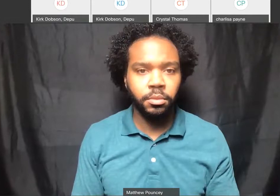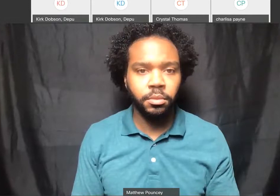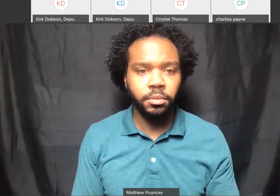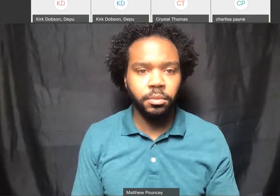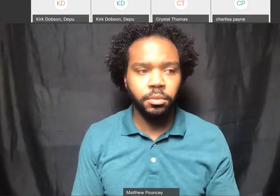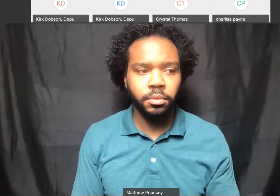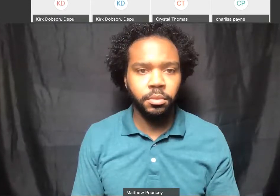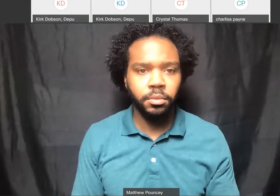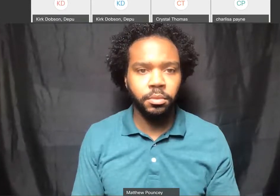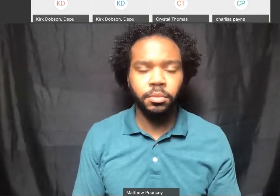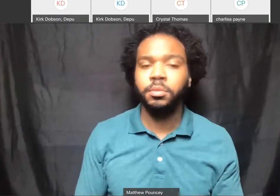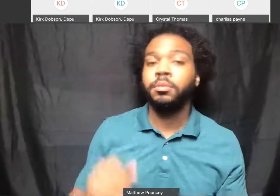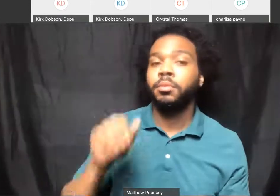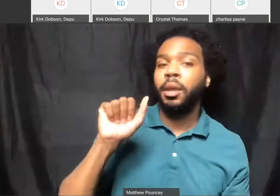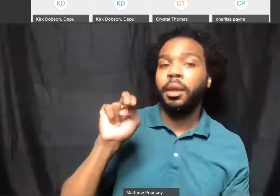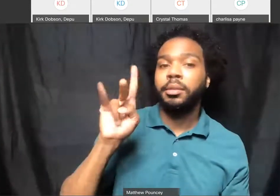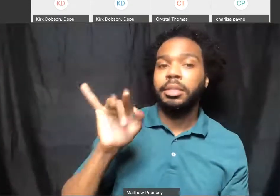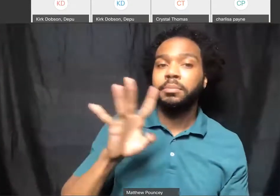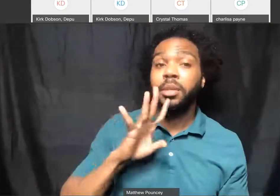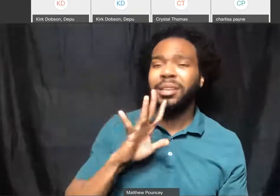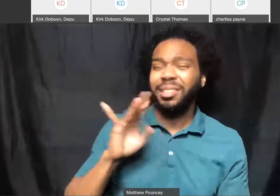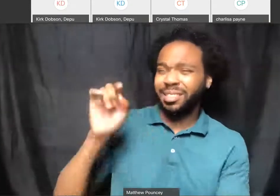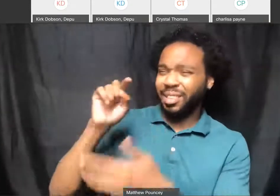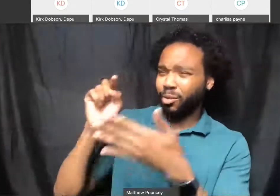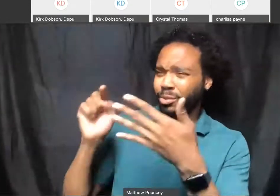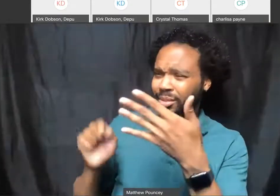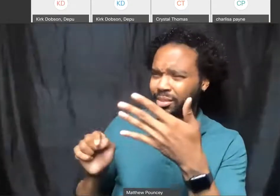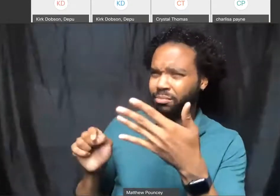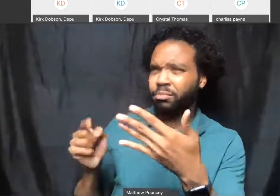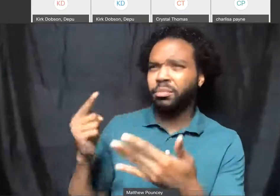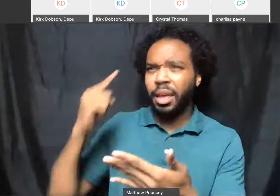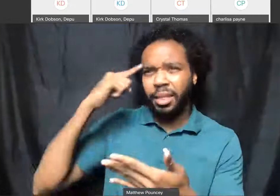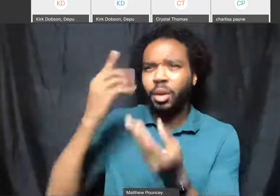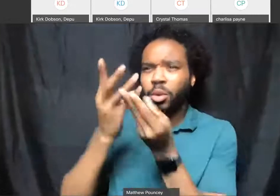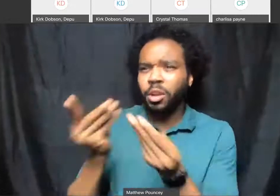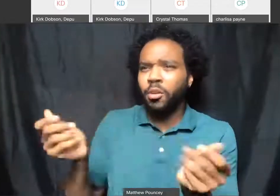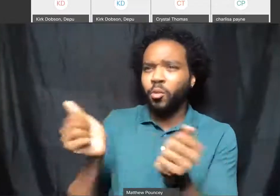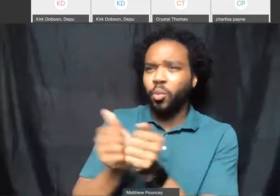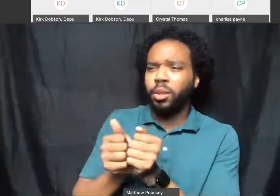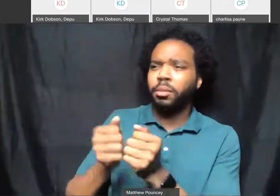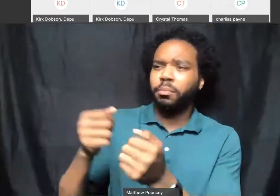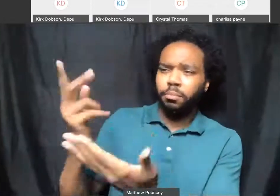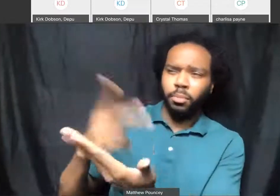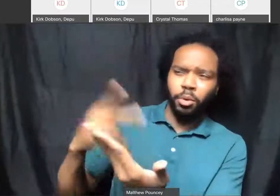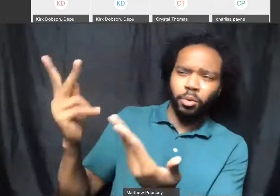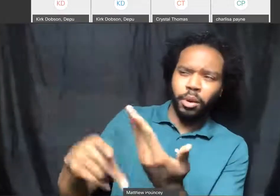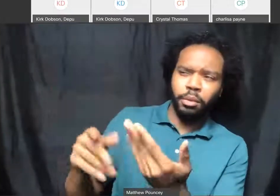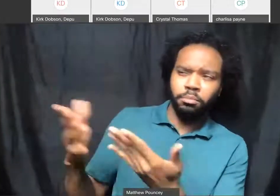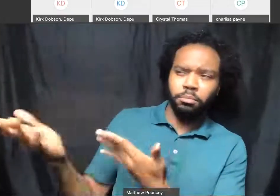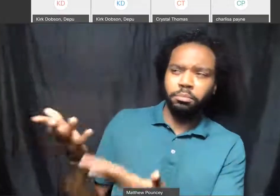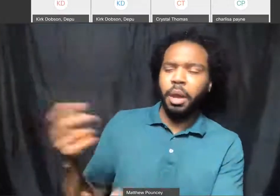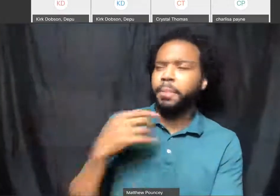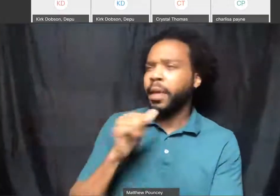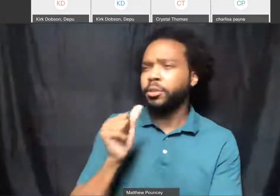I mean, those seem to me to be issues that would be resolved between the programs. I'm not sure I see